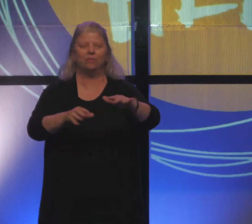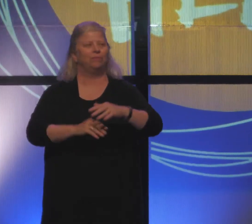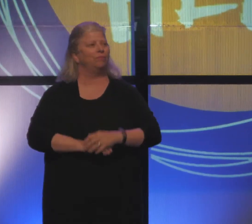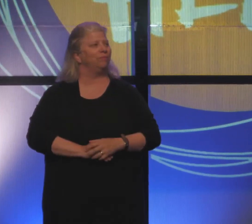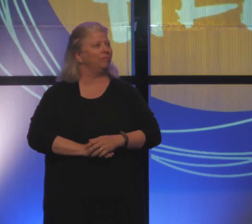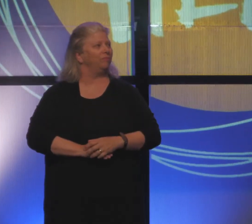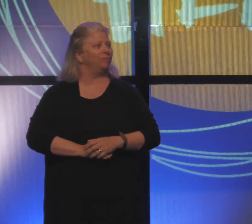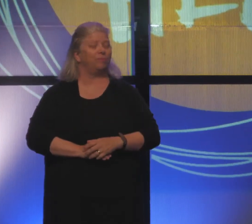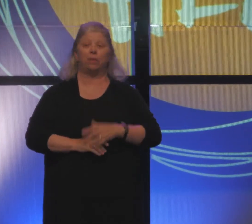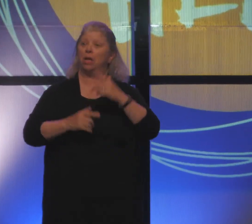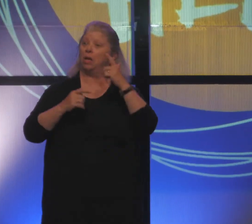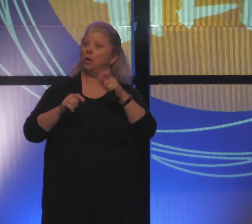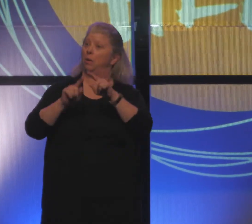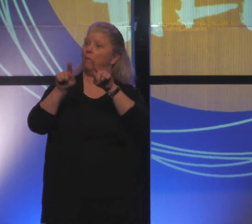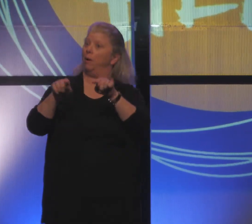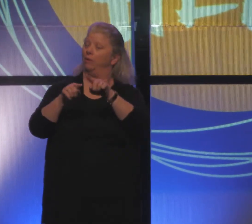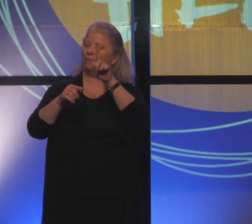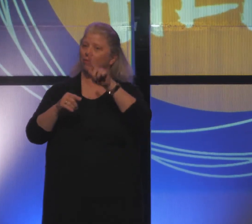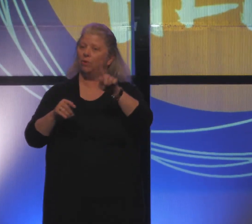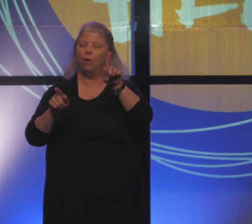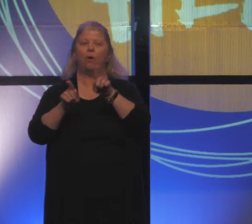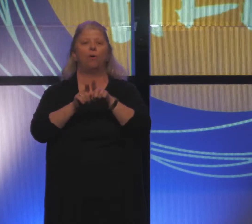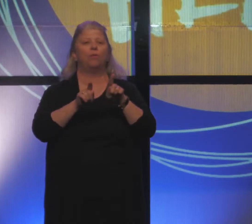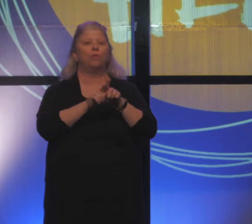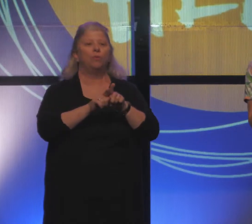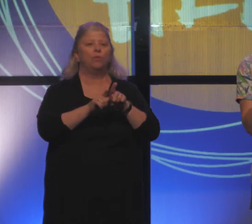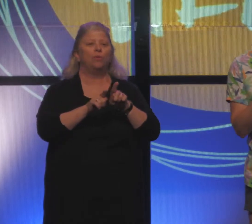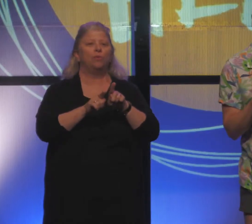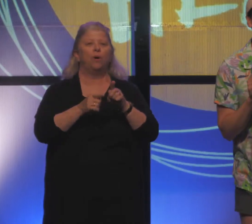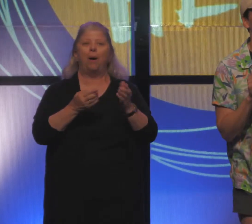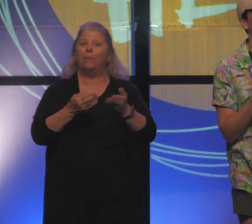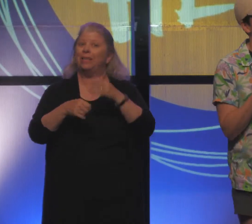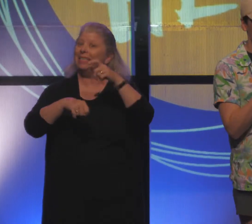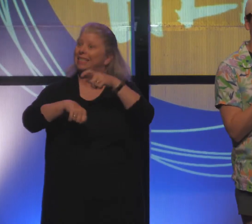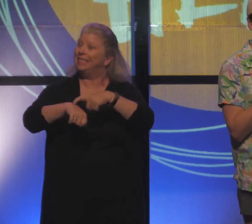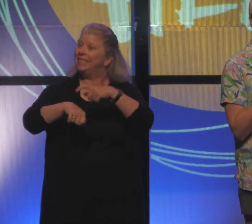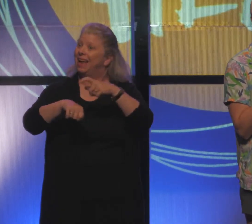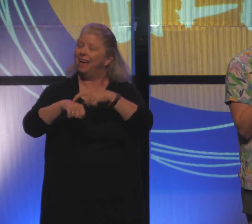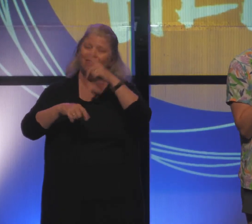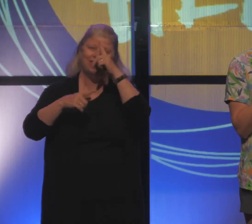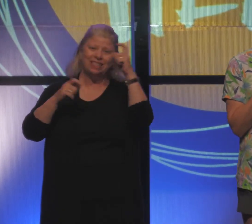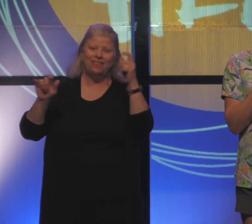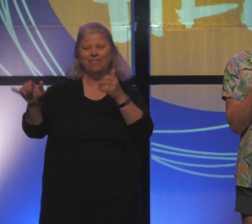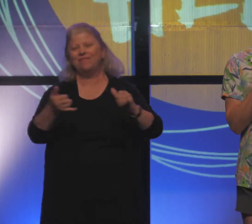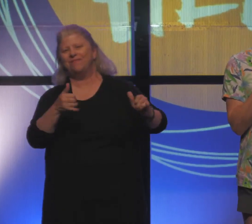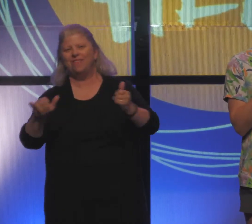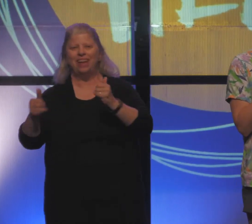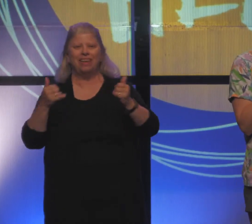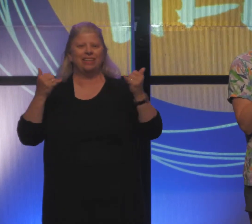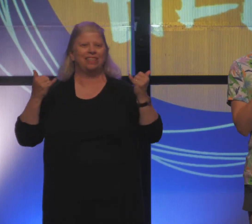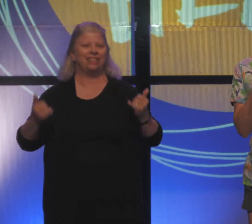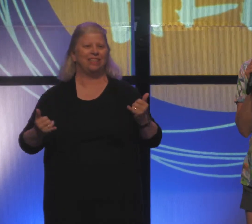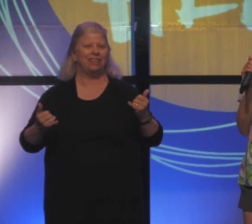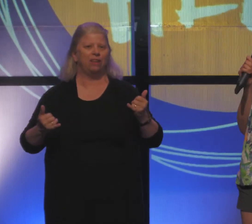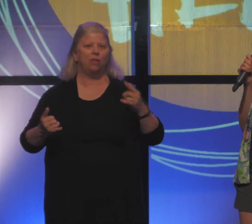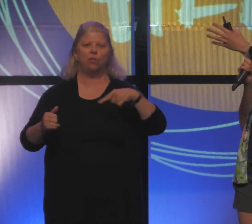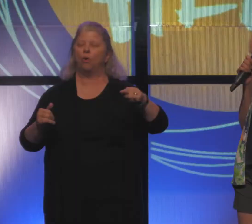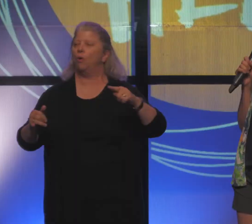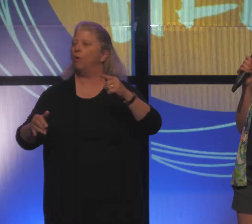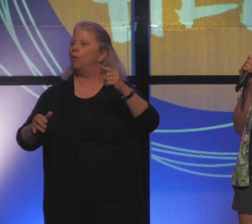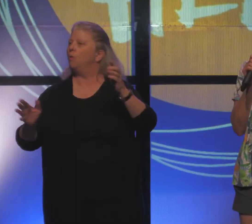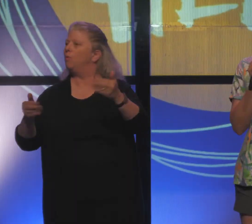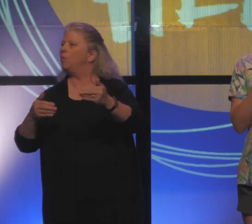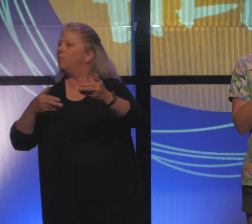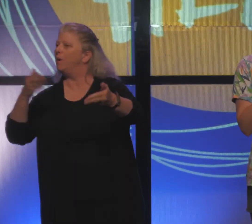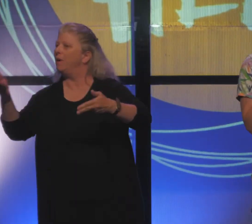so if you're interested, mark it on the back. But it is almost time for the summer bash. So now I will have those room hosts come